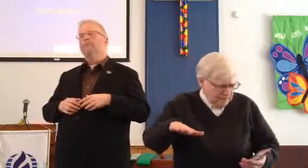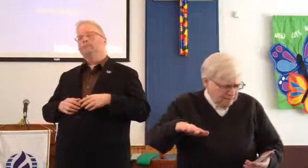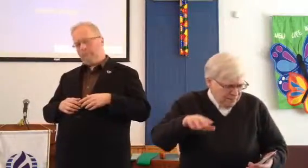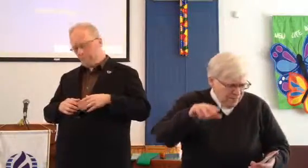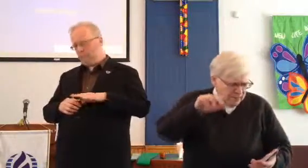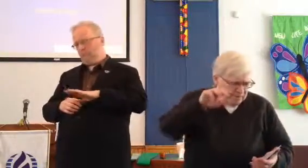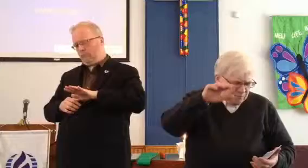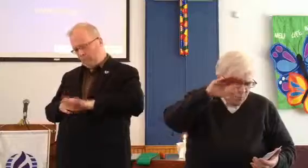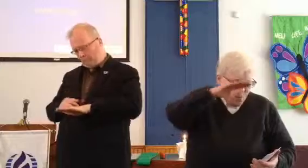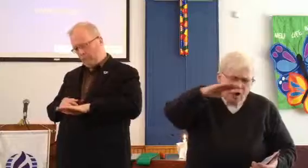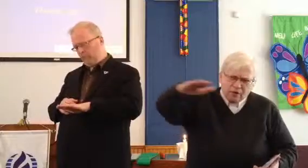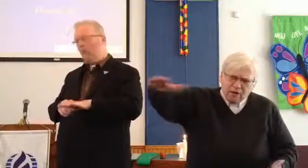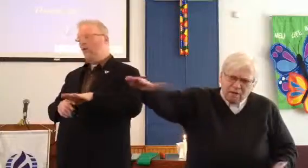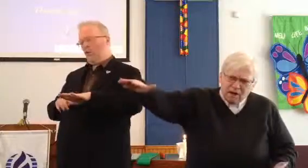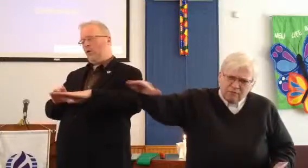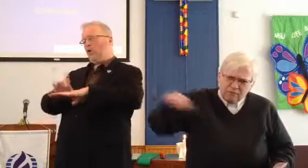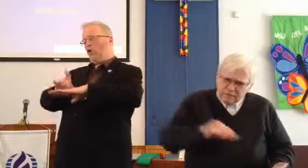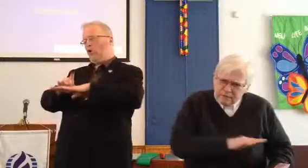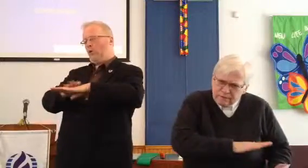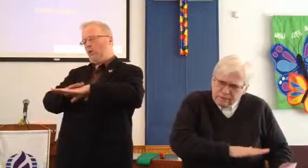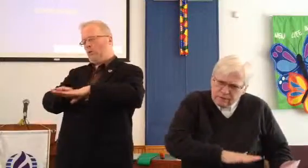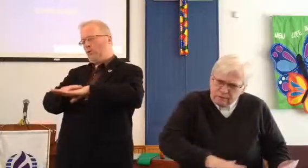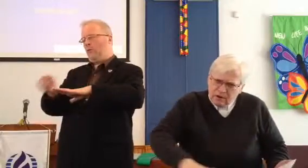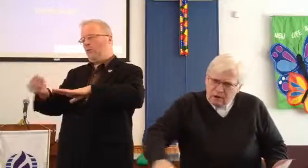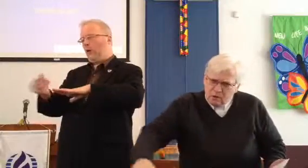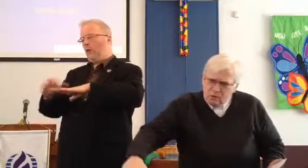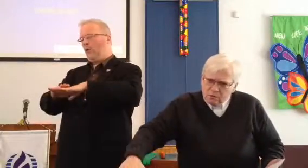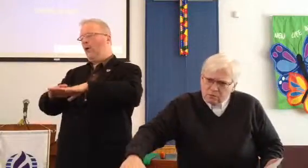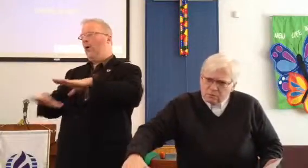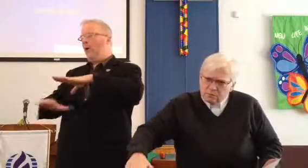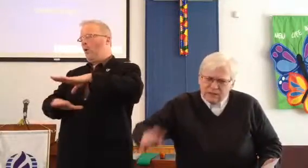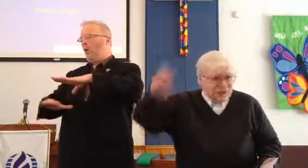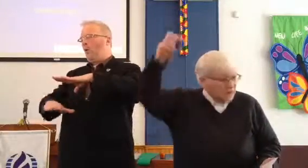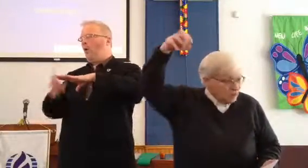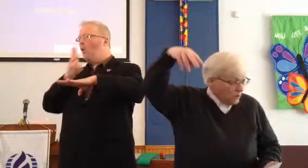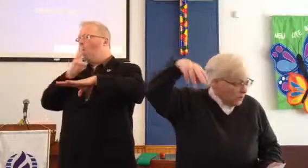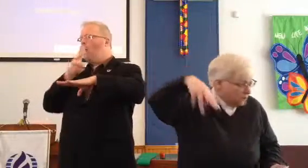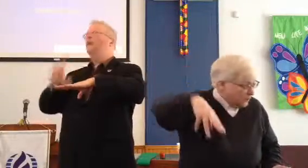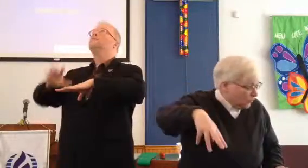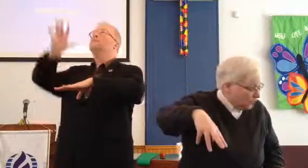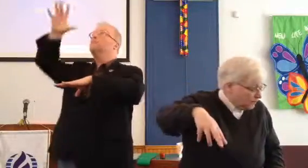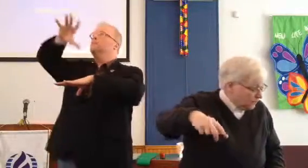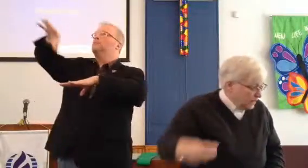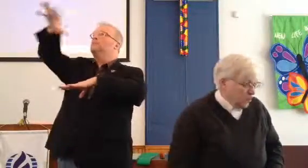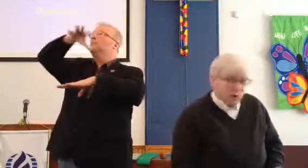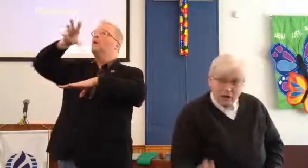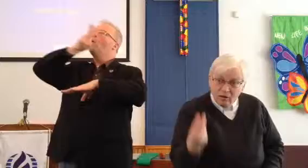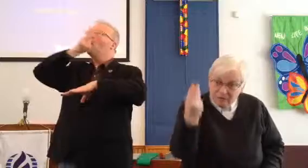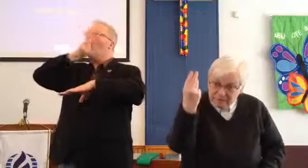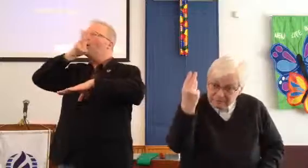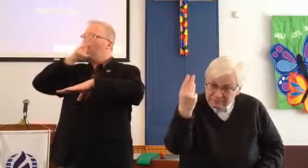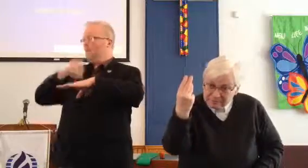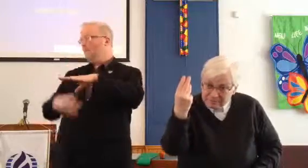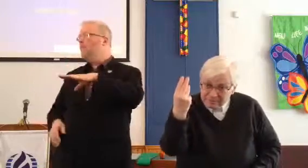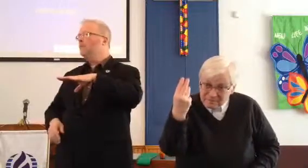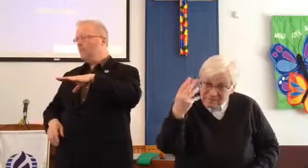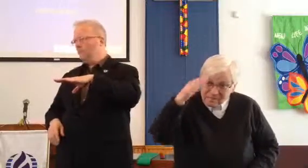and then water above and below. That's how you get rain, by the way, and a well.